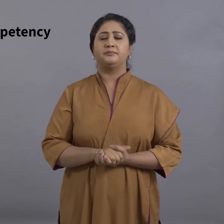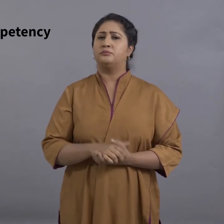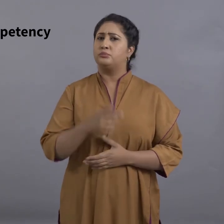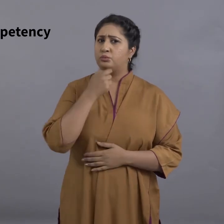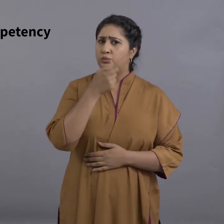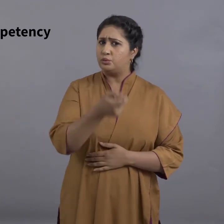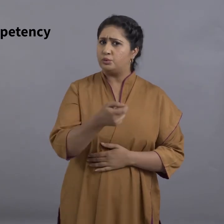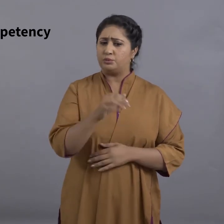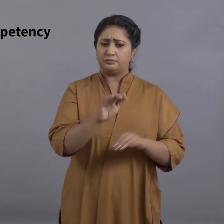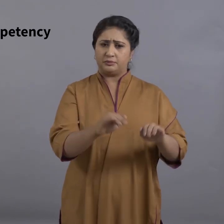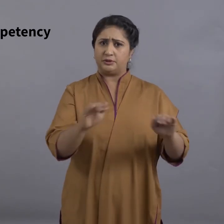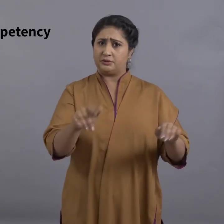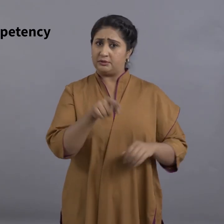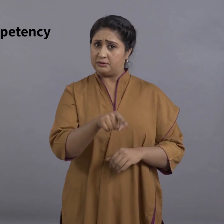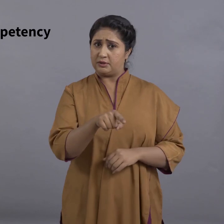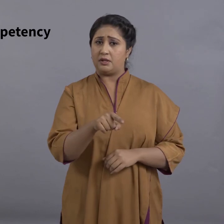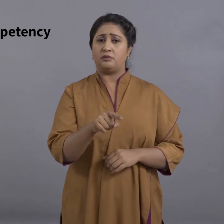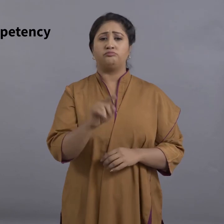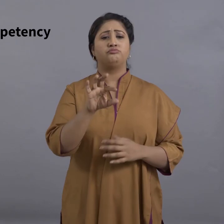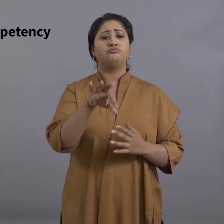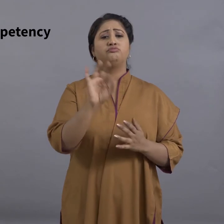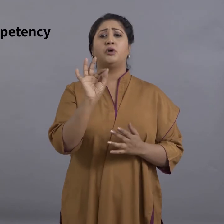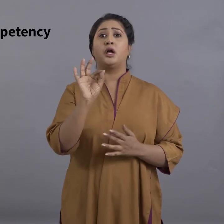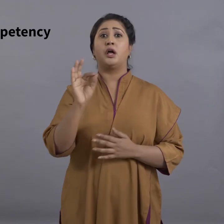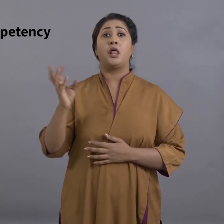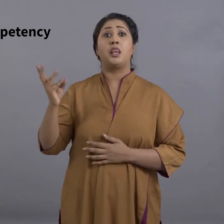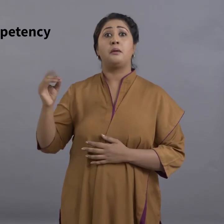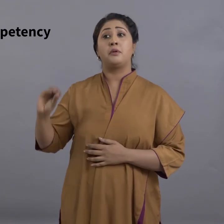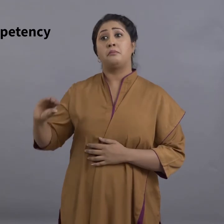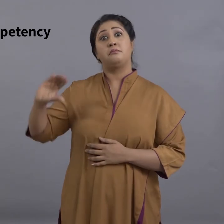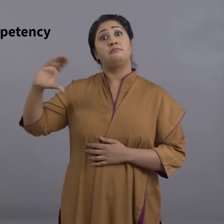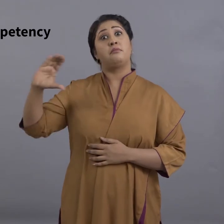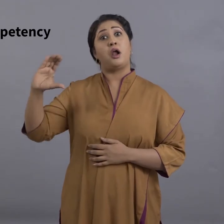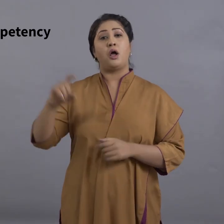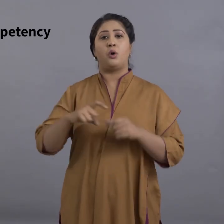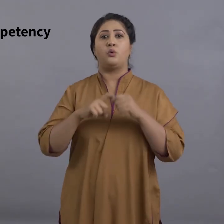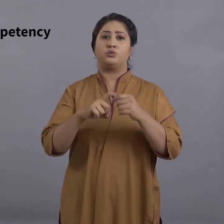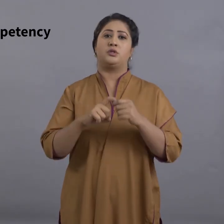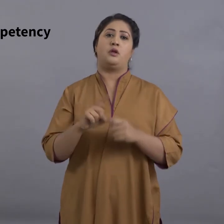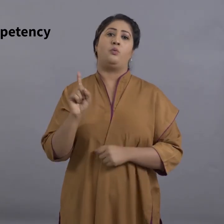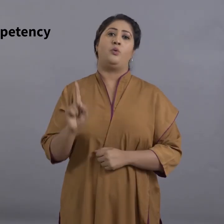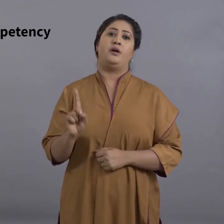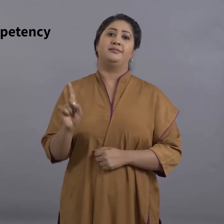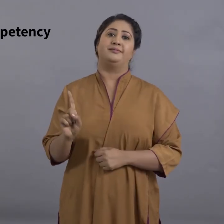Ask the student to pick the largest number in question 1.